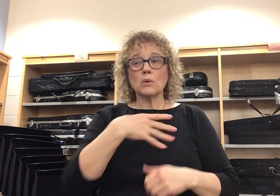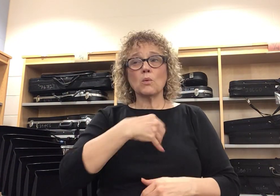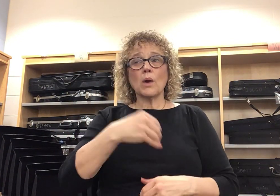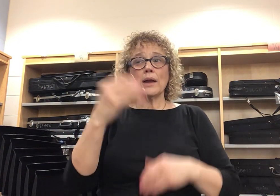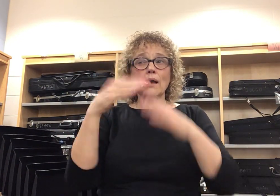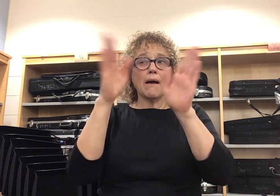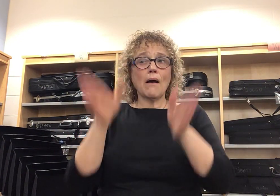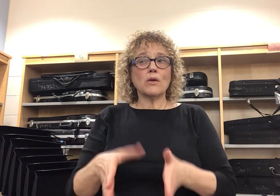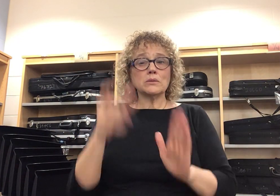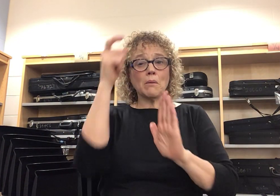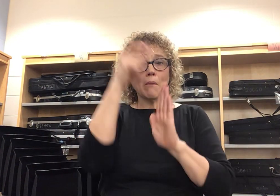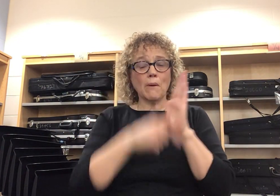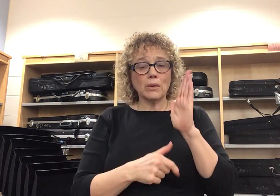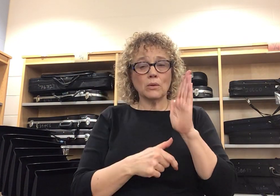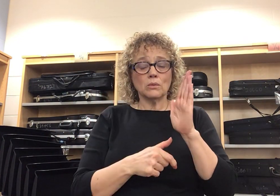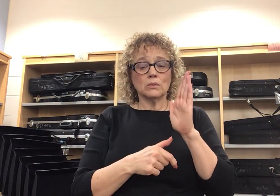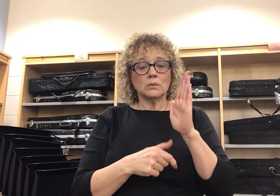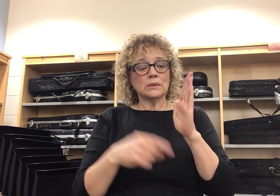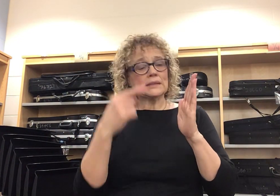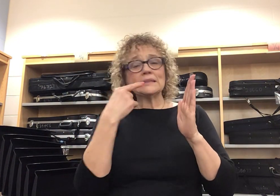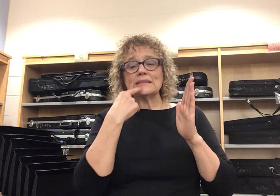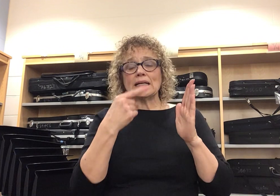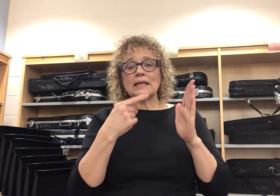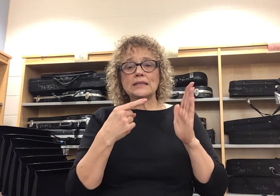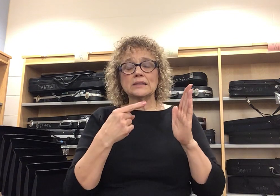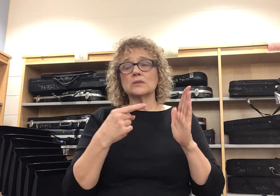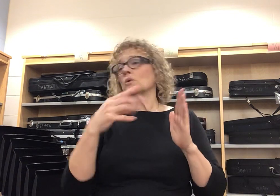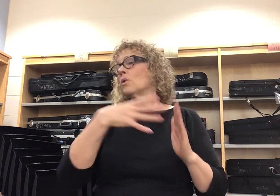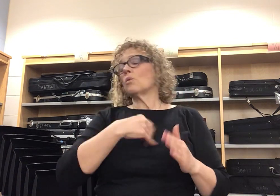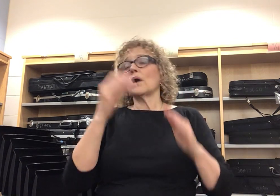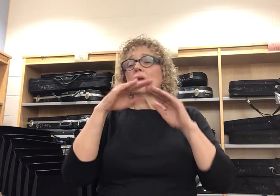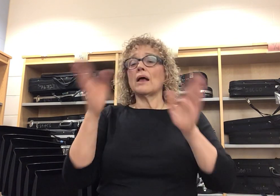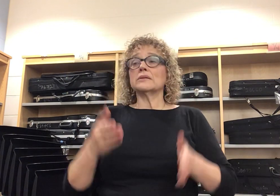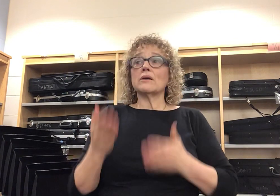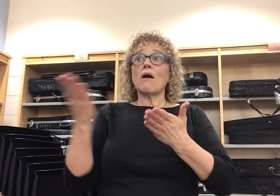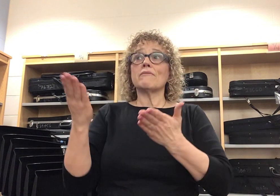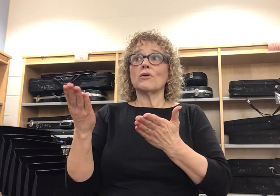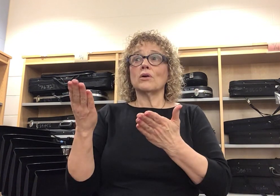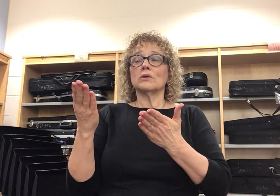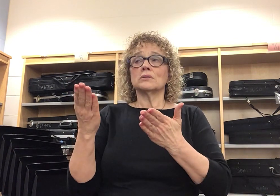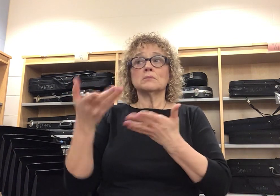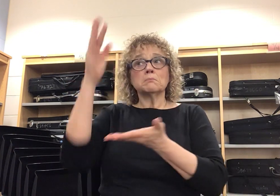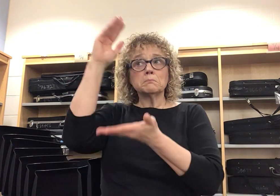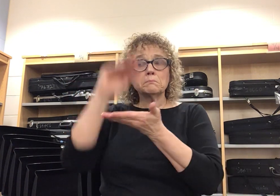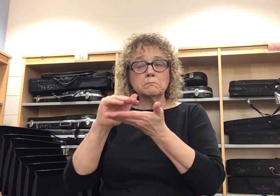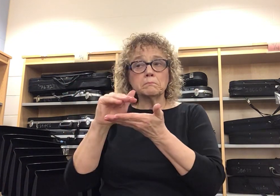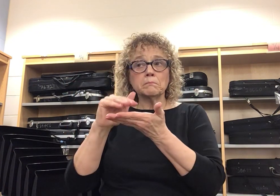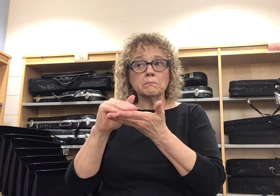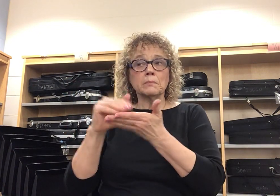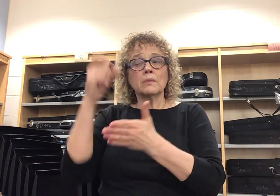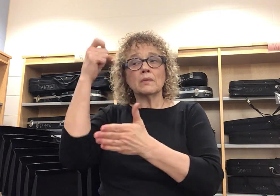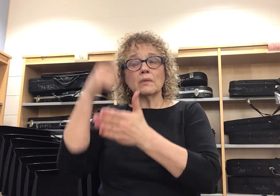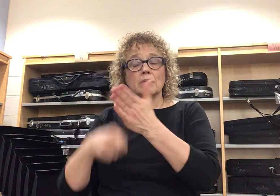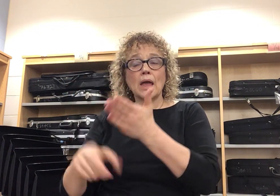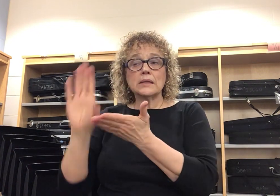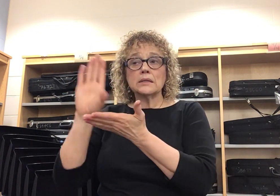White House offers to deal on tax cuts. Then it says Republicans see Democrats as irrelevant. Well, underneath that it